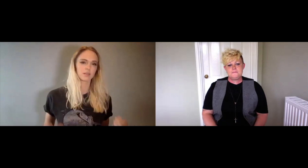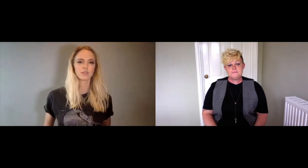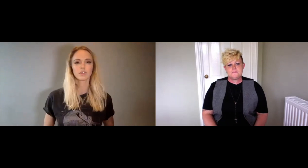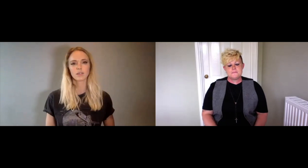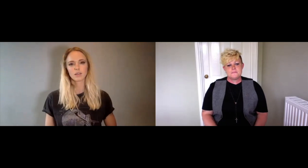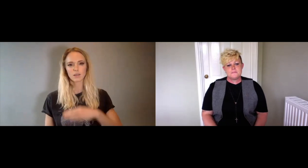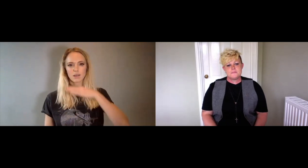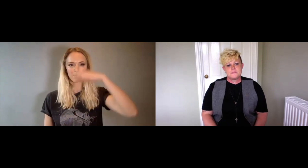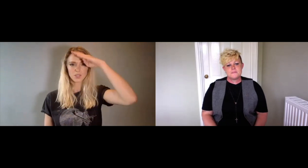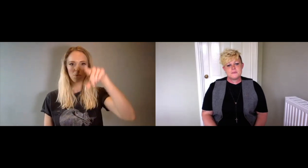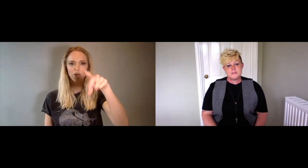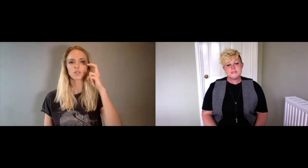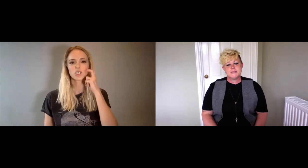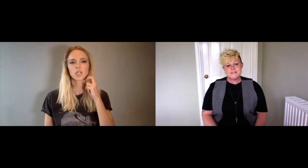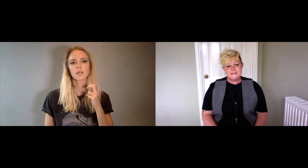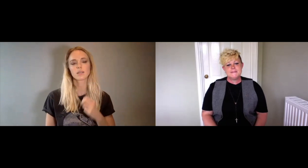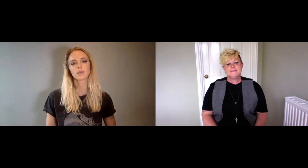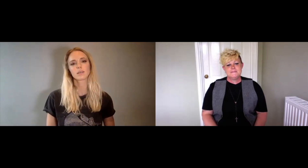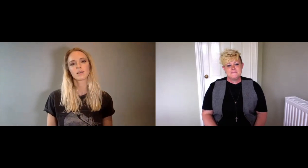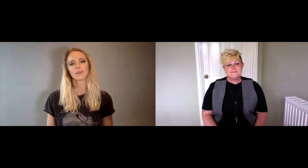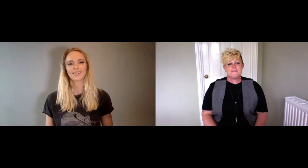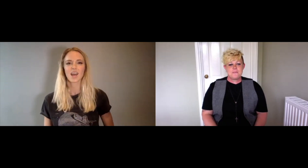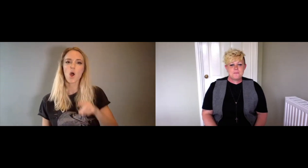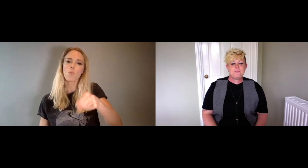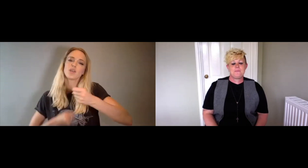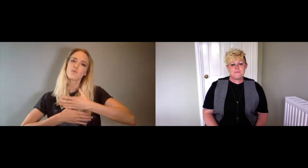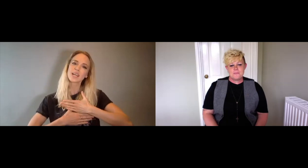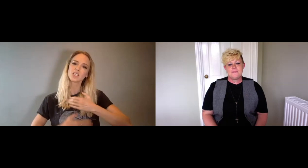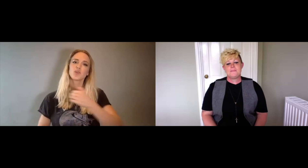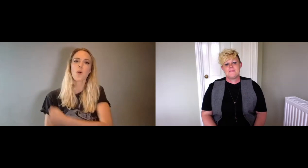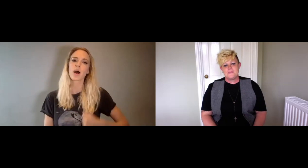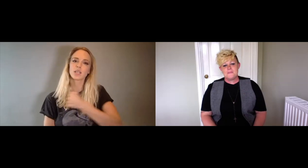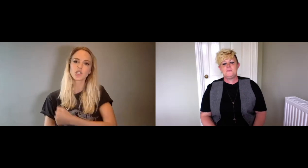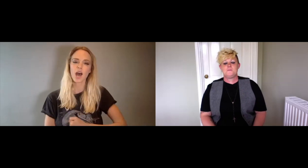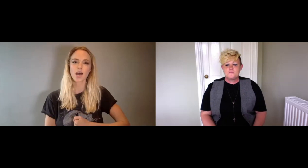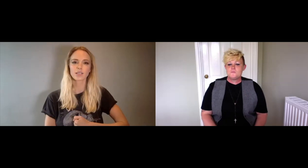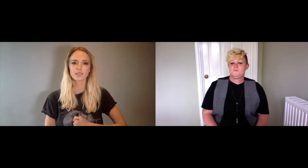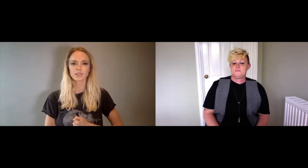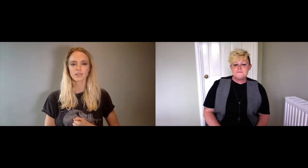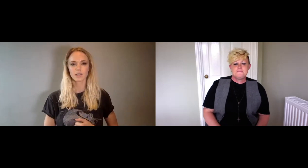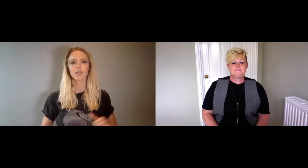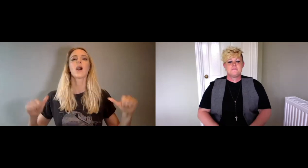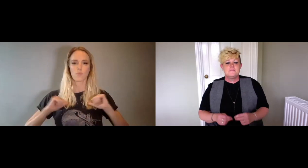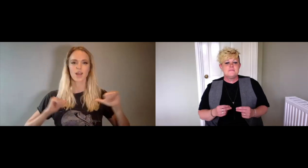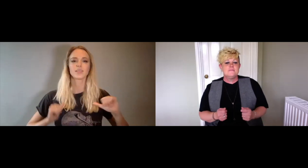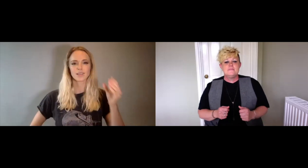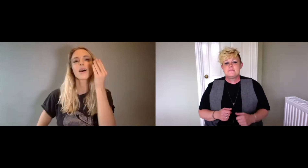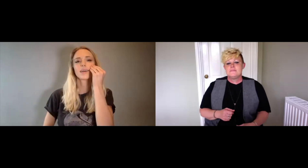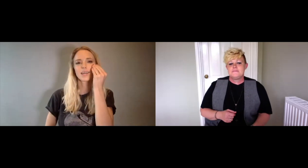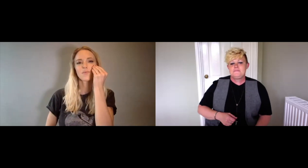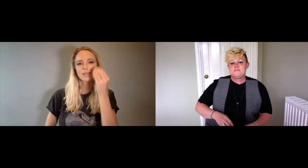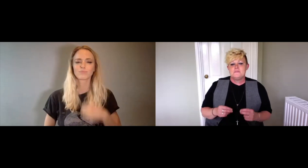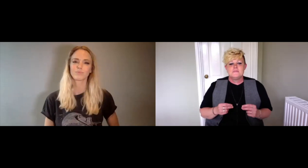up. I'm done with your shit. When you're ready to apologize, I'm ready